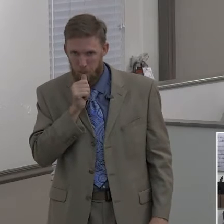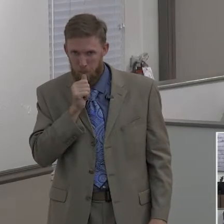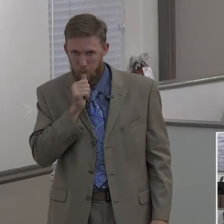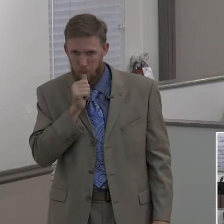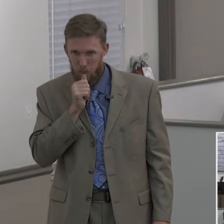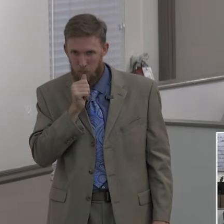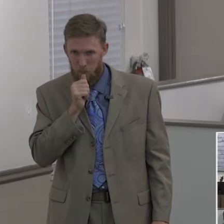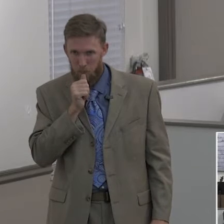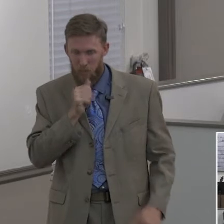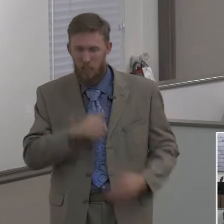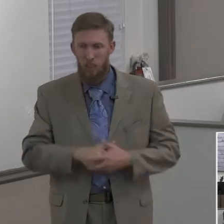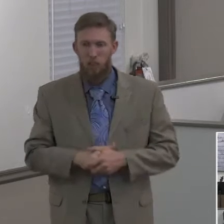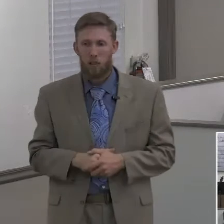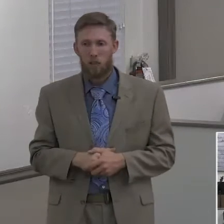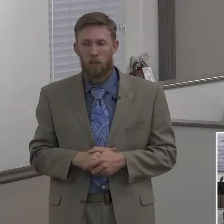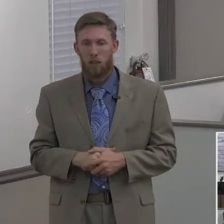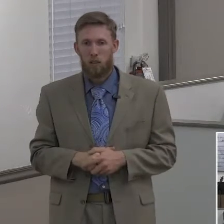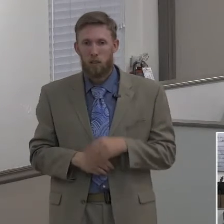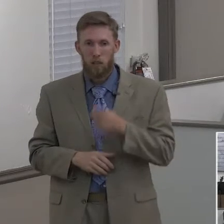Long-suffering.